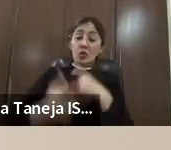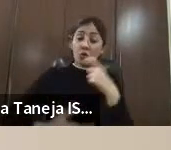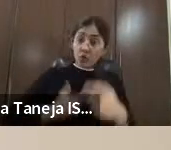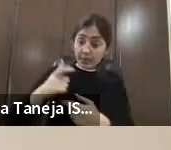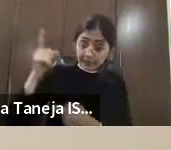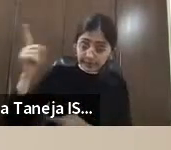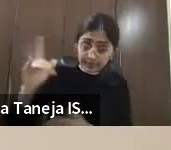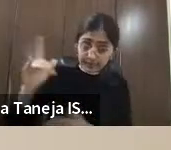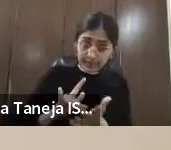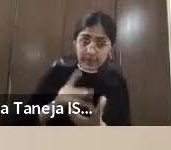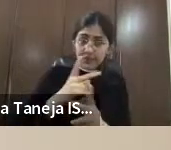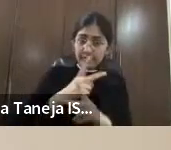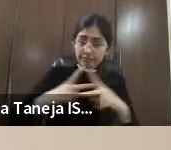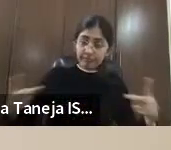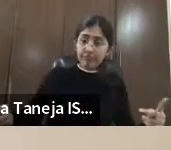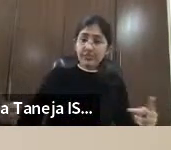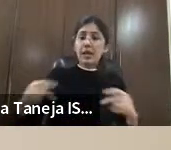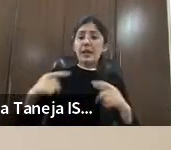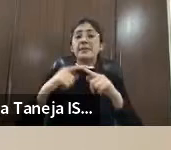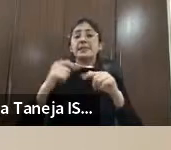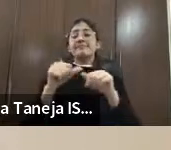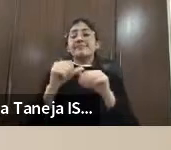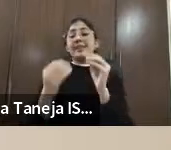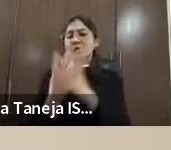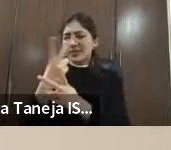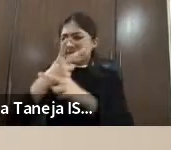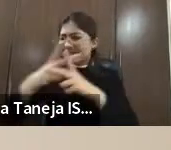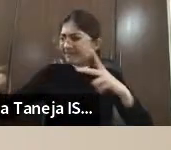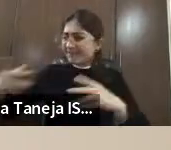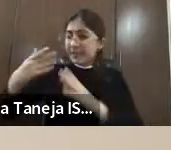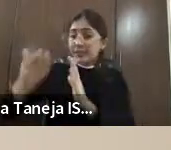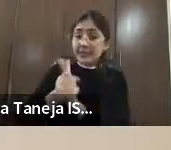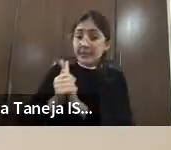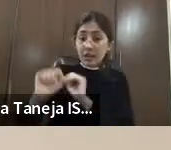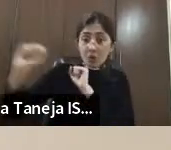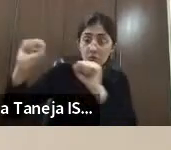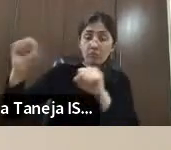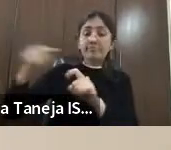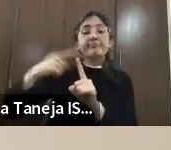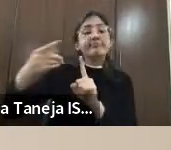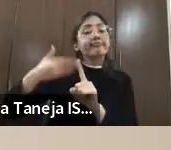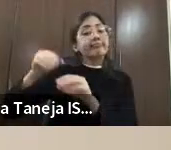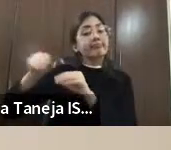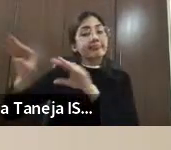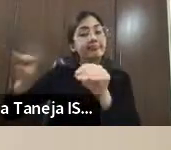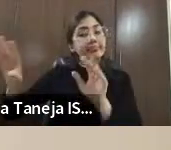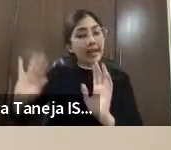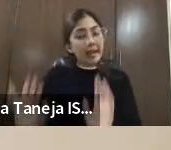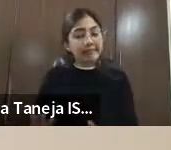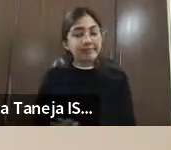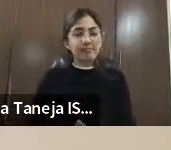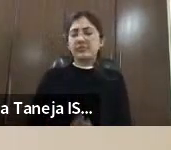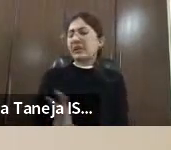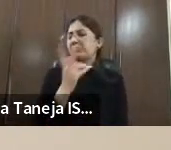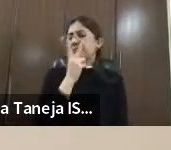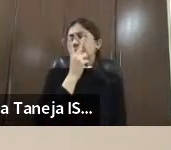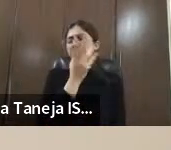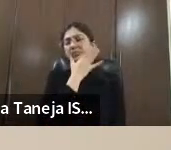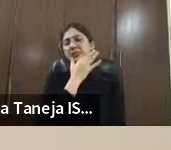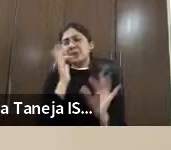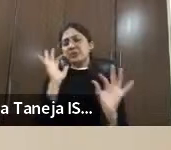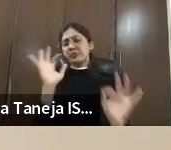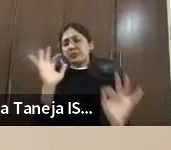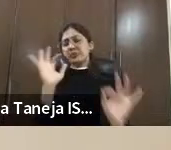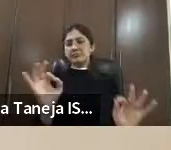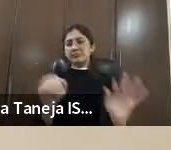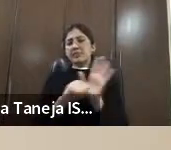in areas where skilled jobs are required. They are shining examples of proof